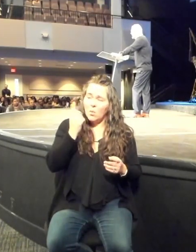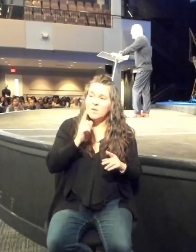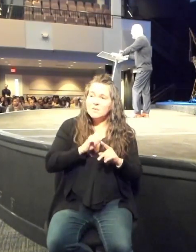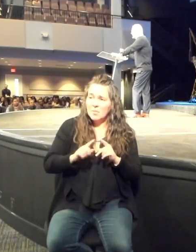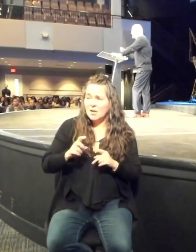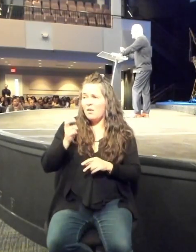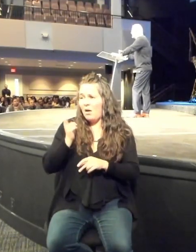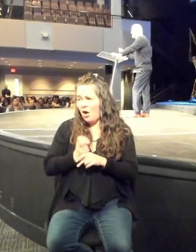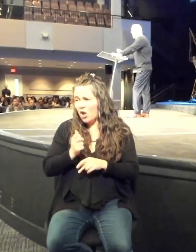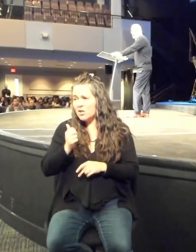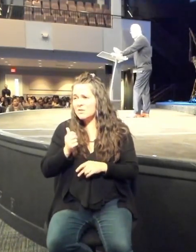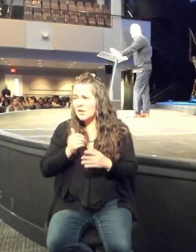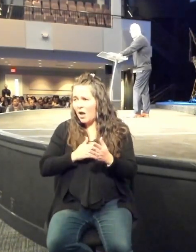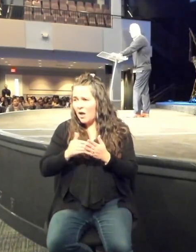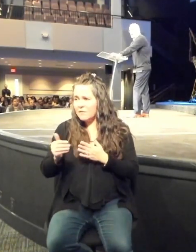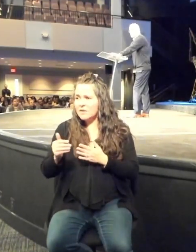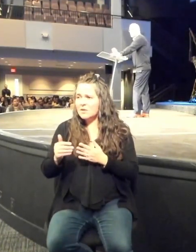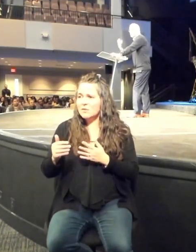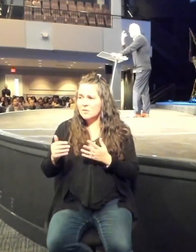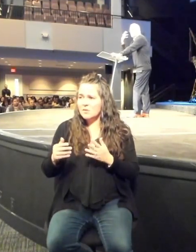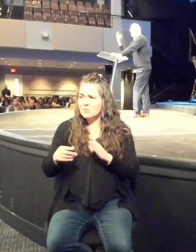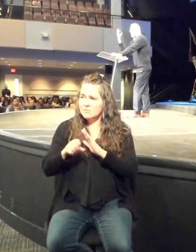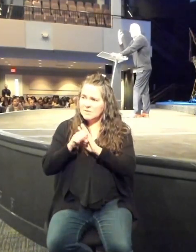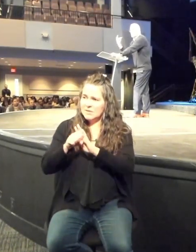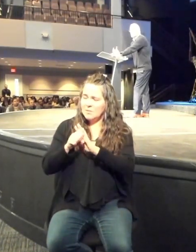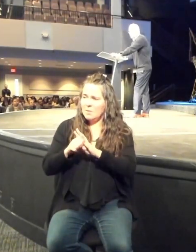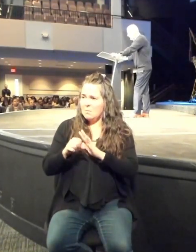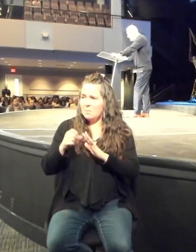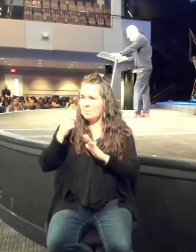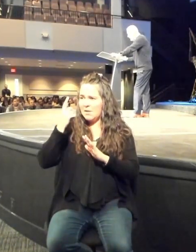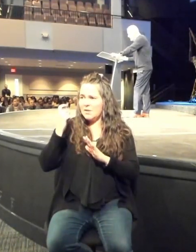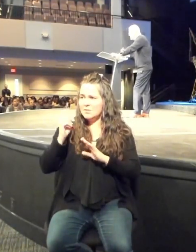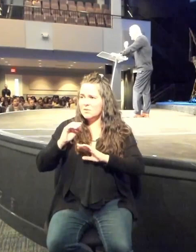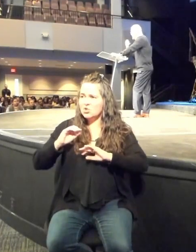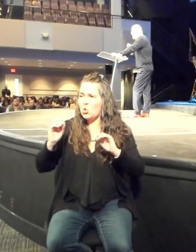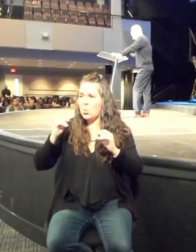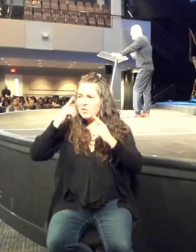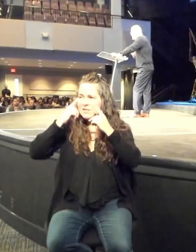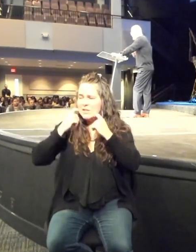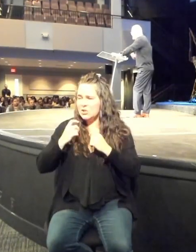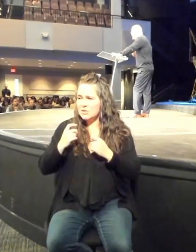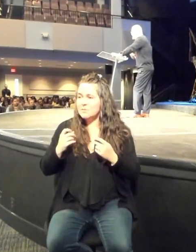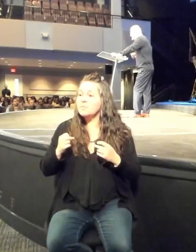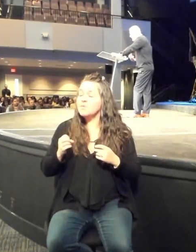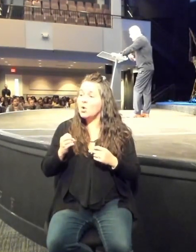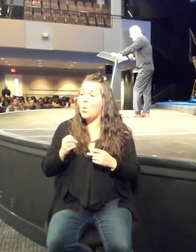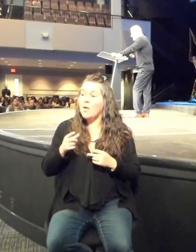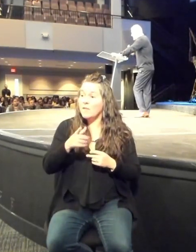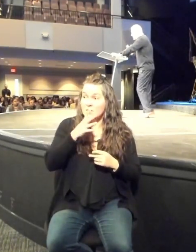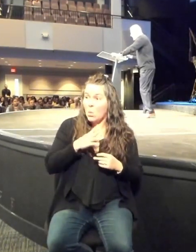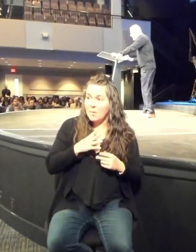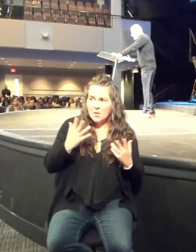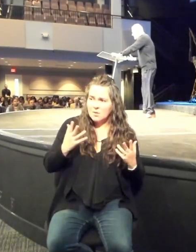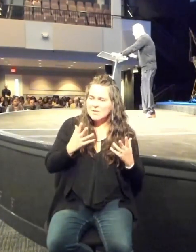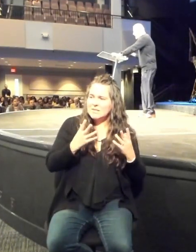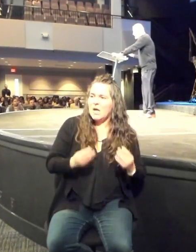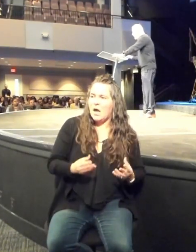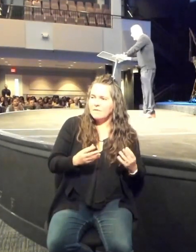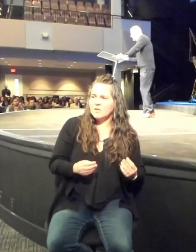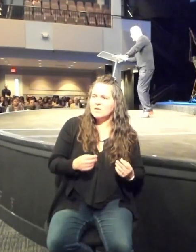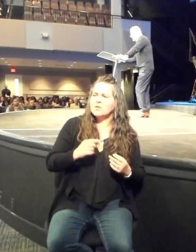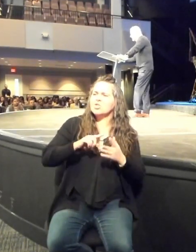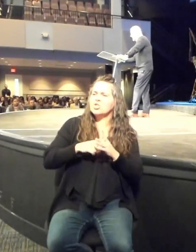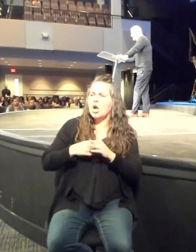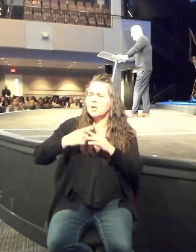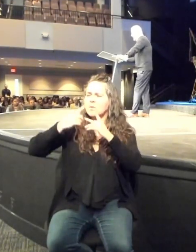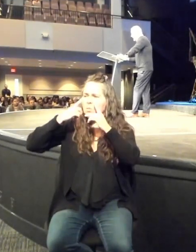often symptomized by the fact that there are no tears that will ever come from your life. So she's tenderized, she's soft, she's weeping. She began to wet his